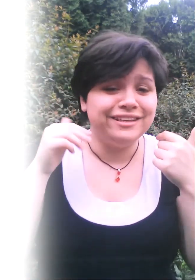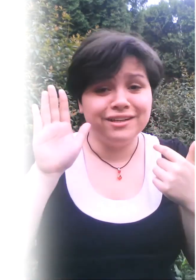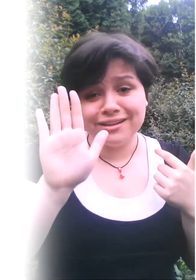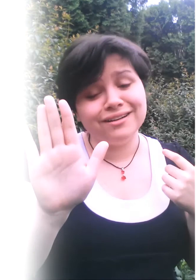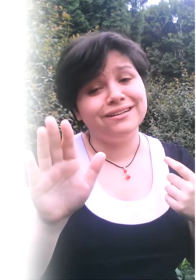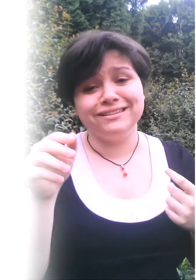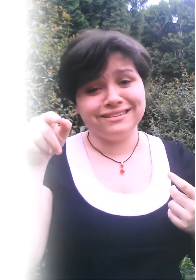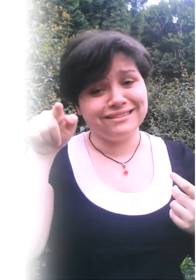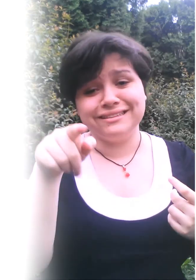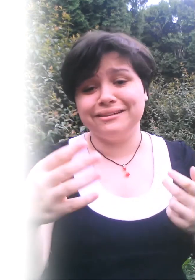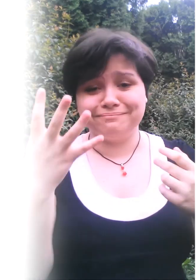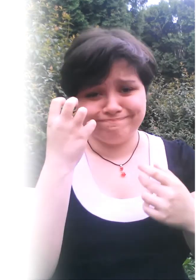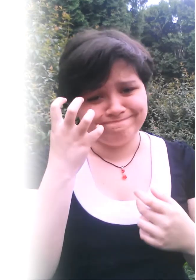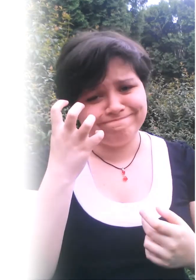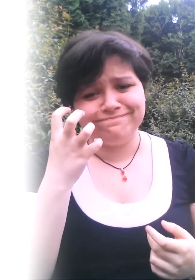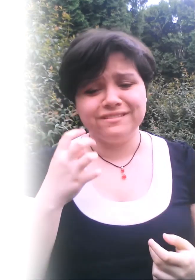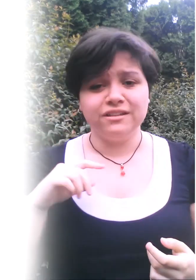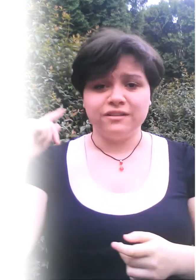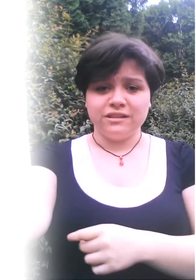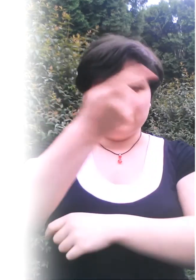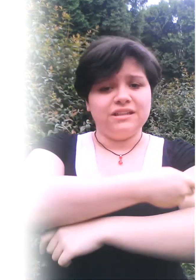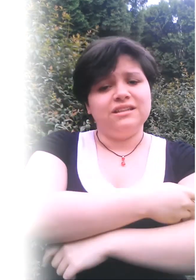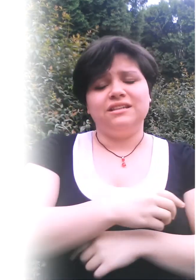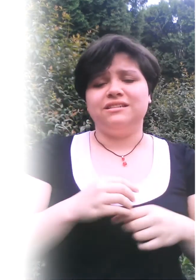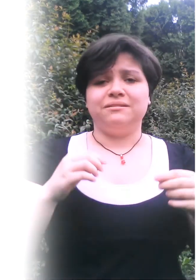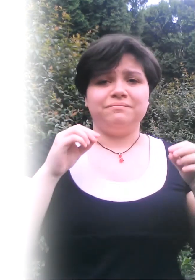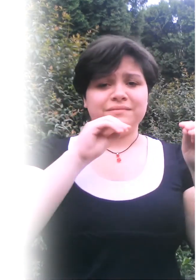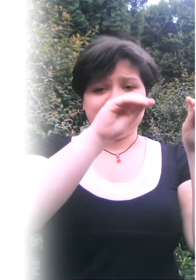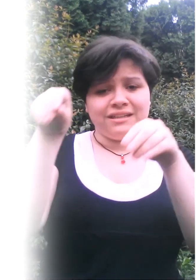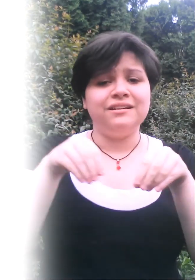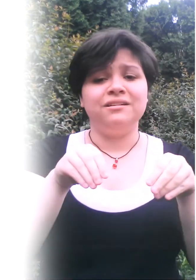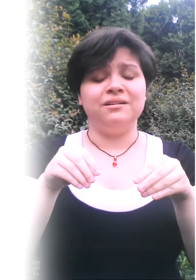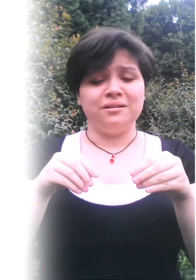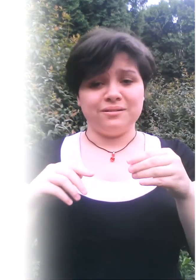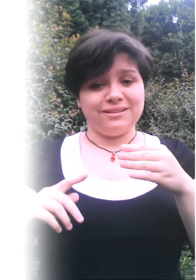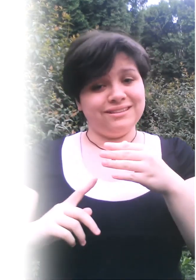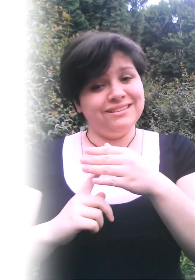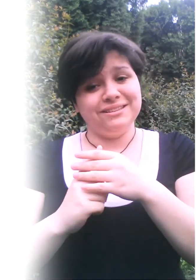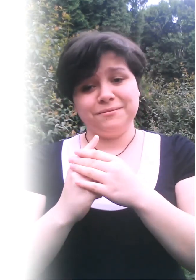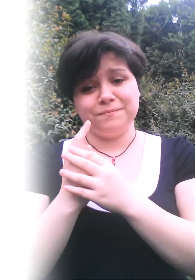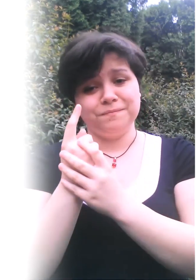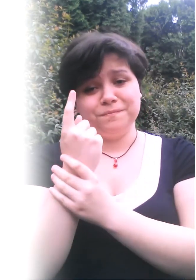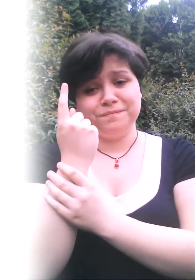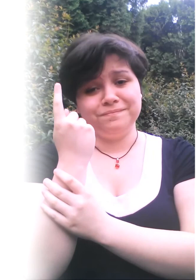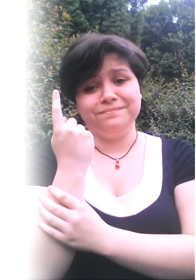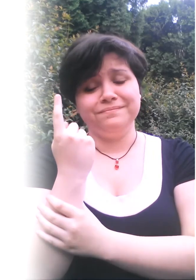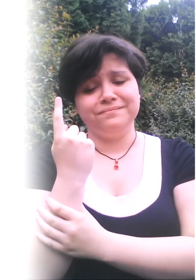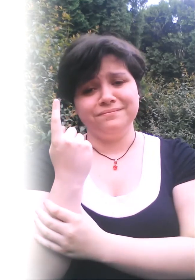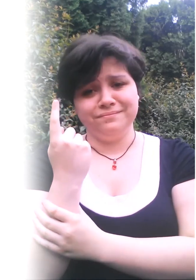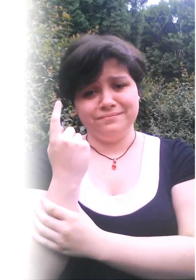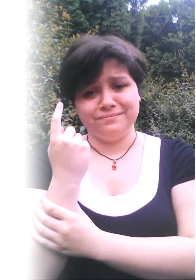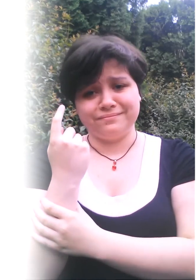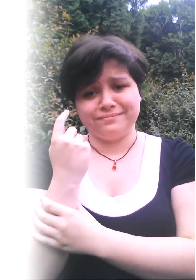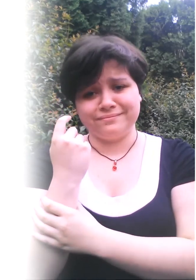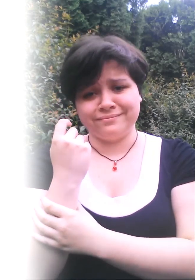And I laughed at her and she got mad, the first day that she planted it was just...